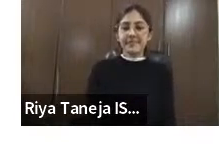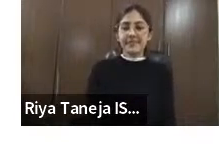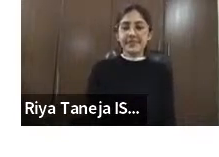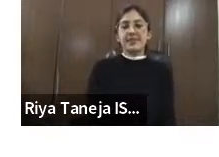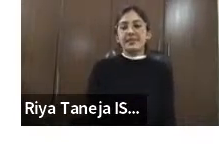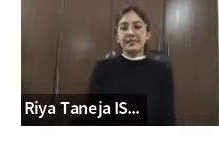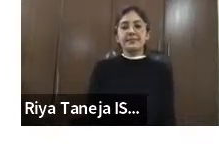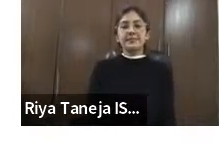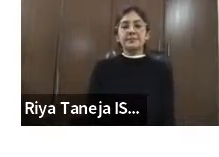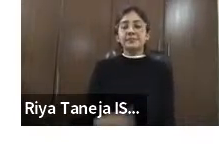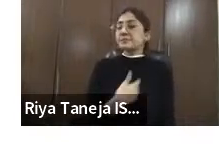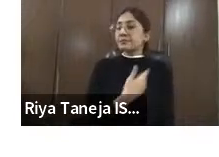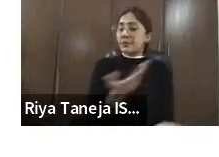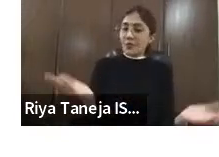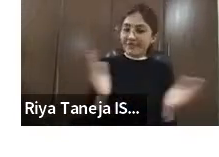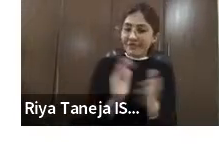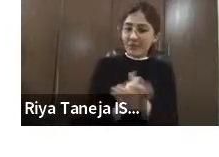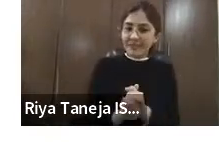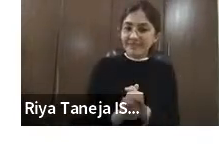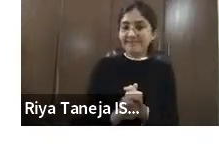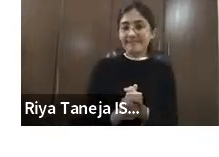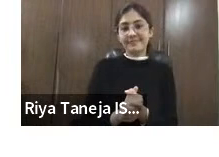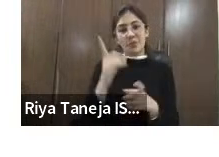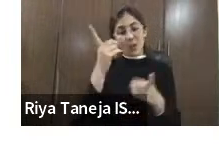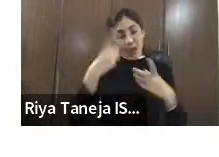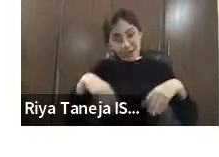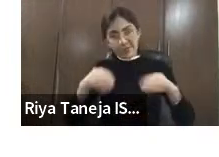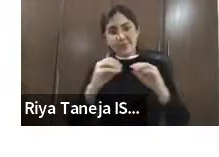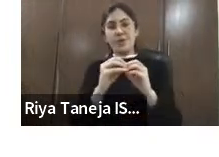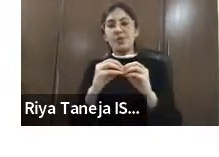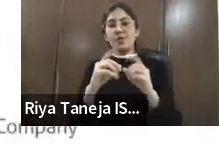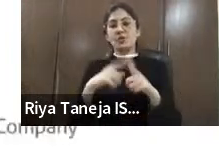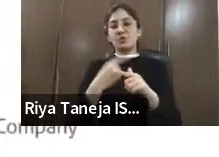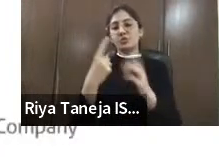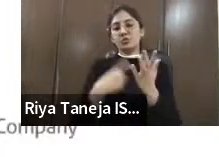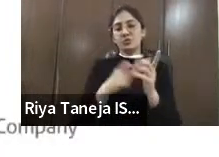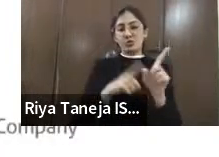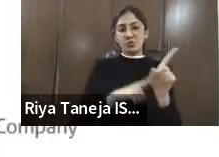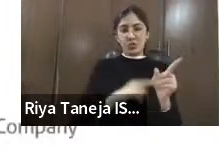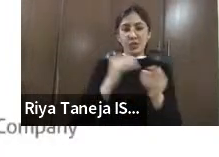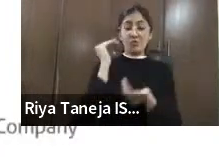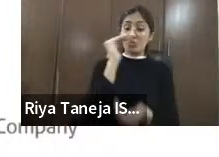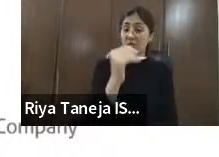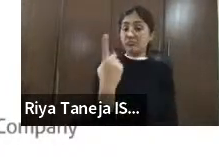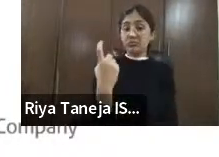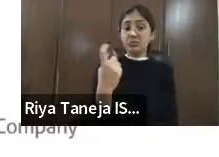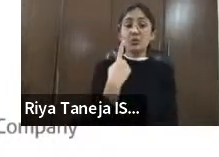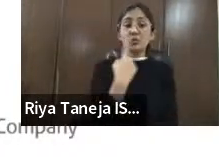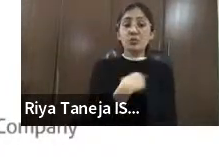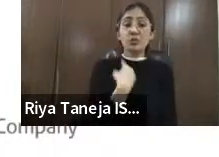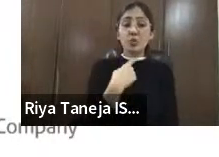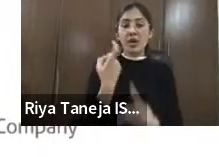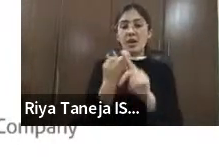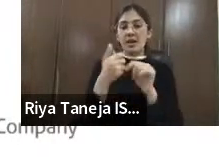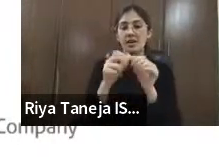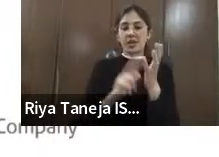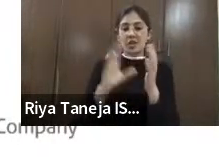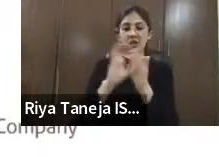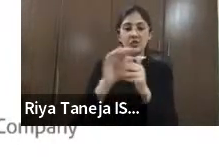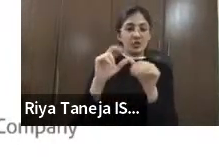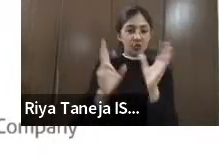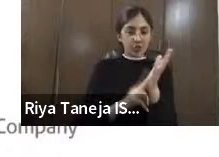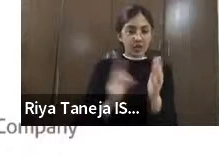Friends, another jury award which deserves special mention goes to Kanchanmala